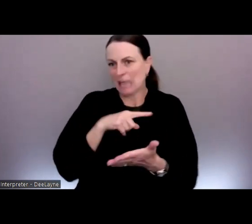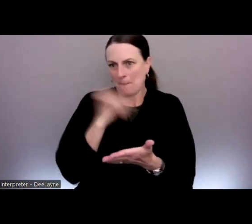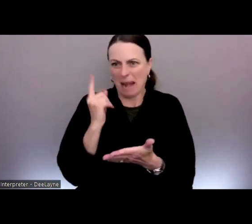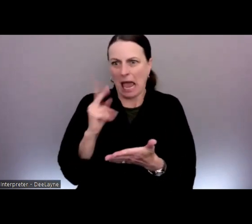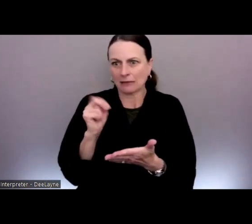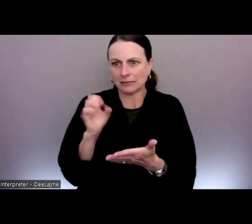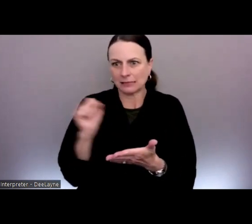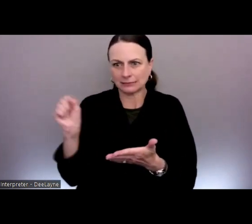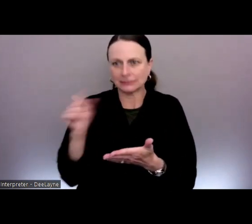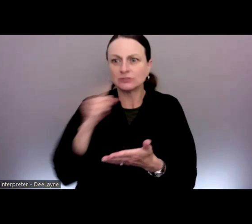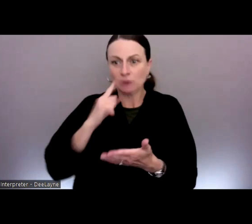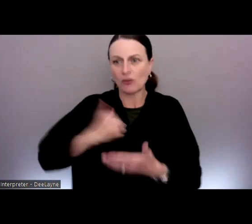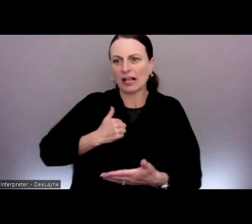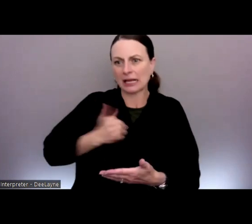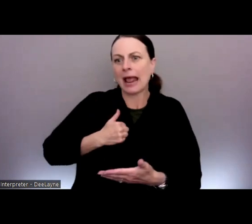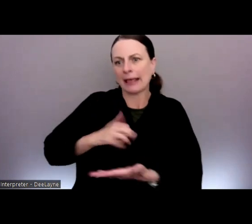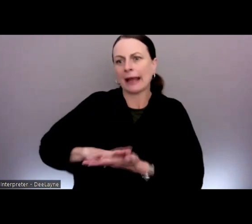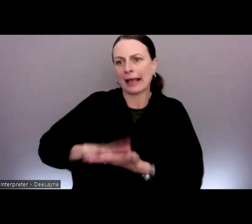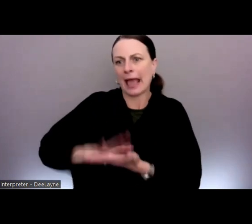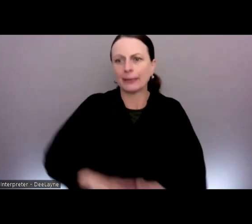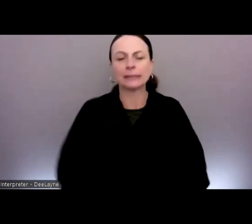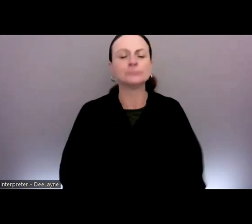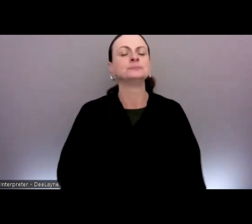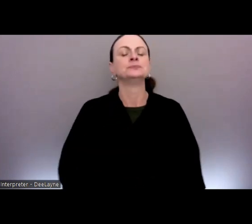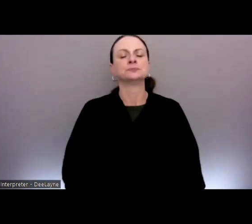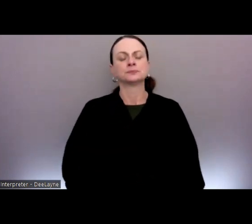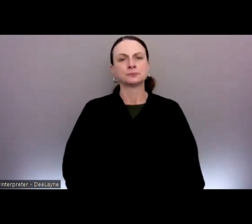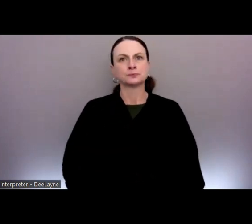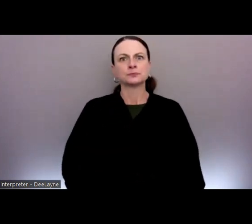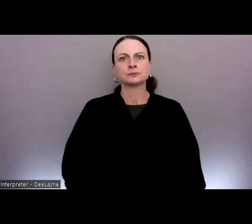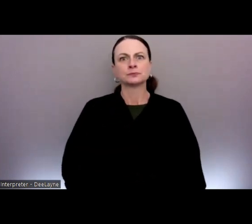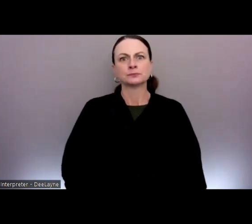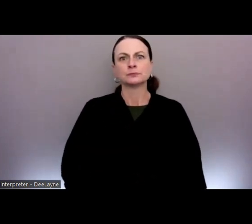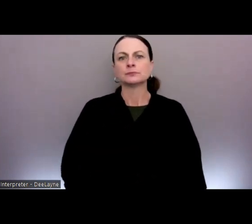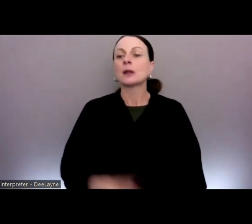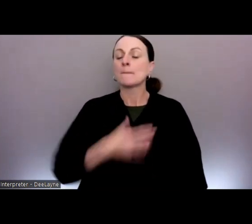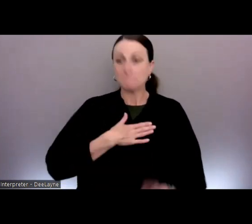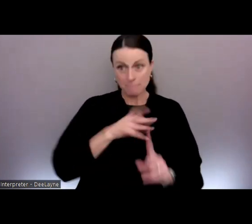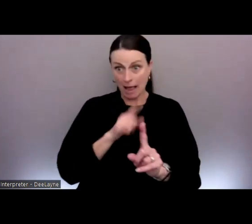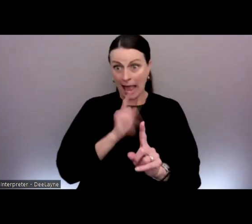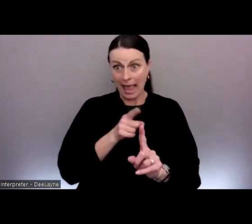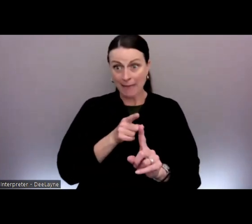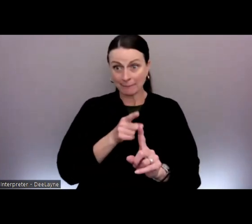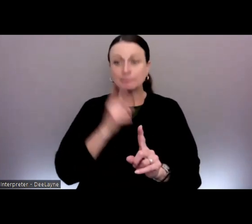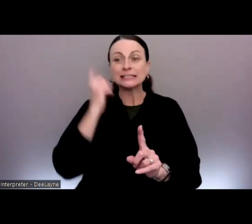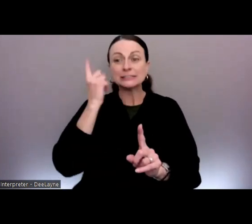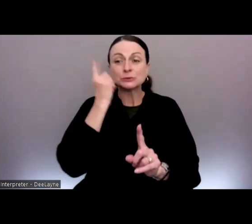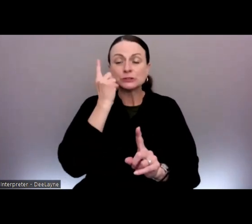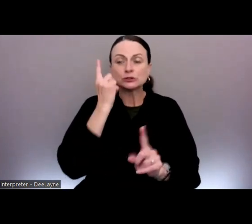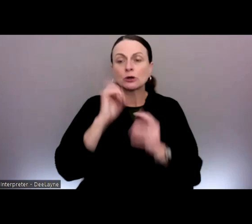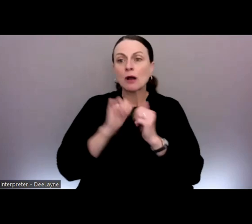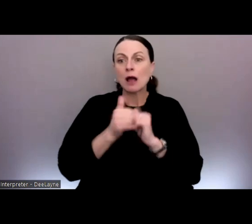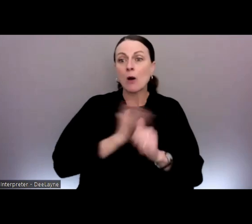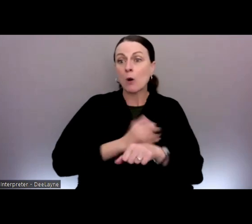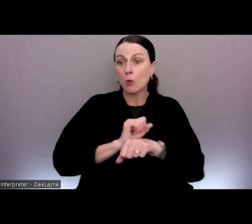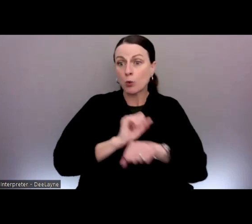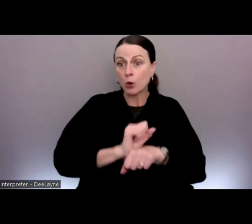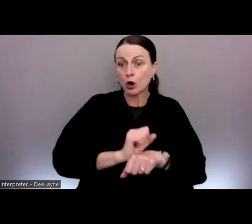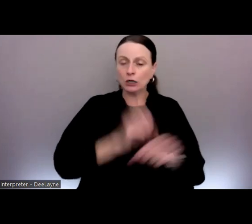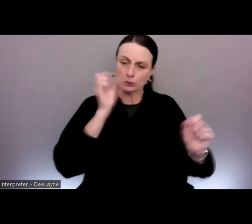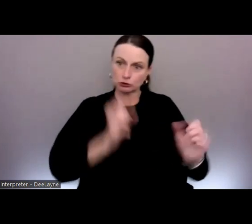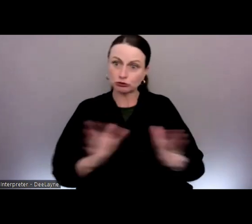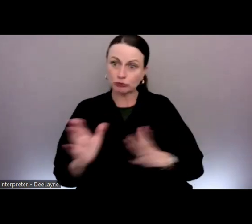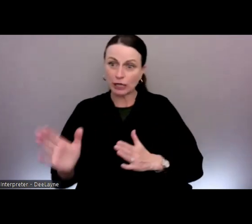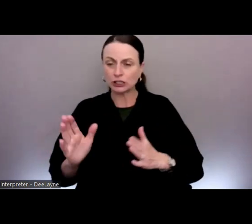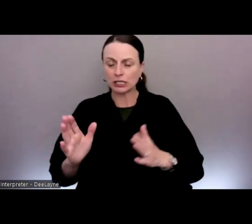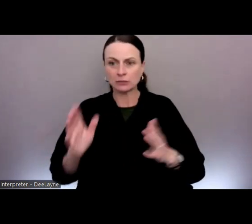in the Canadian Academy. My aim is to consider how our work and strategies have